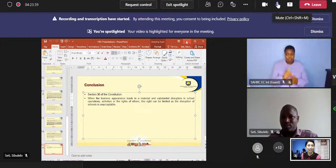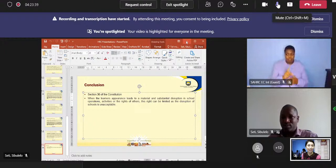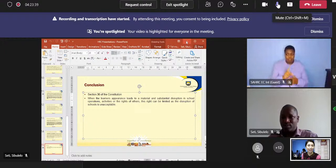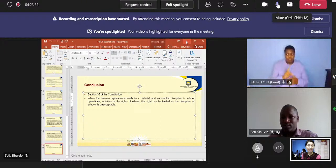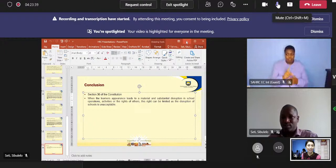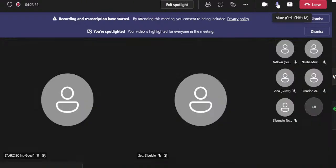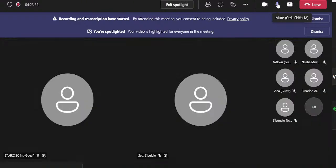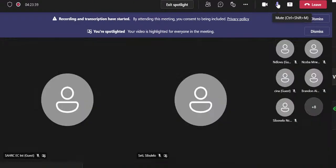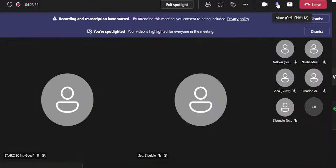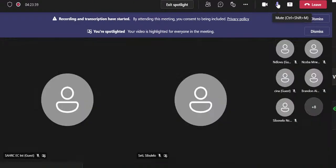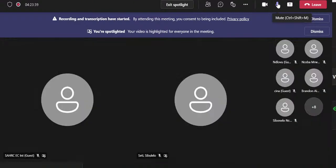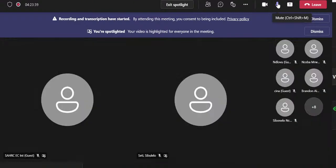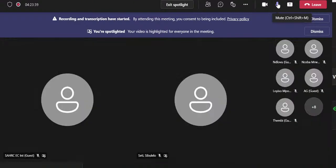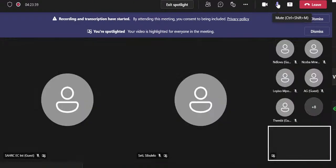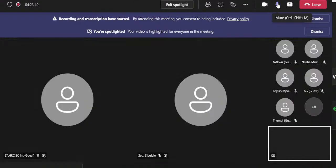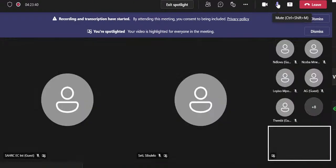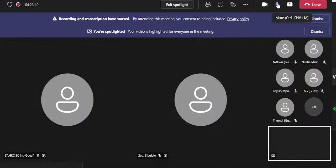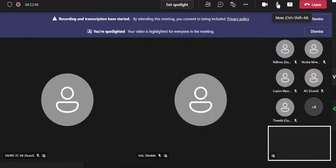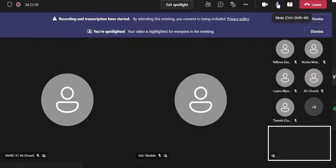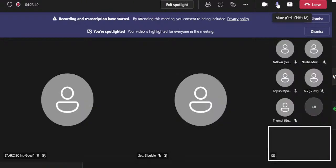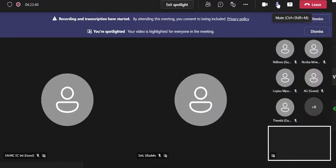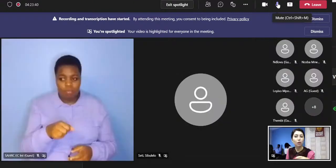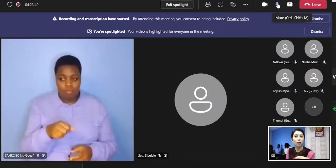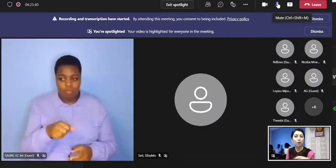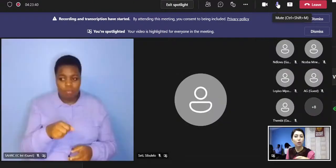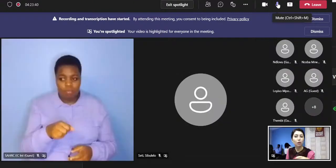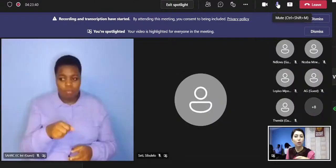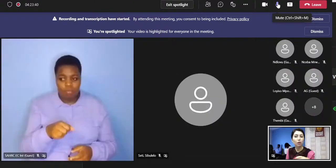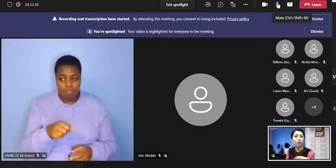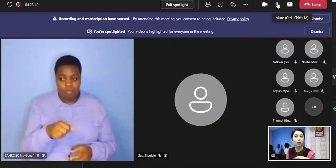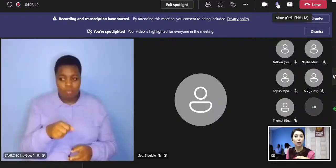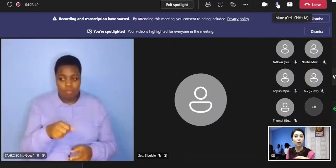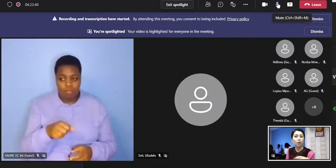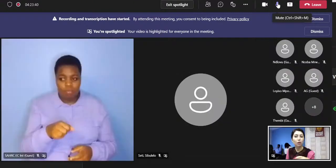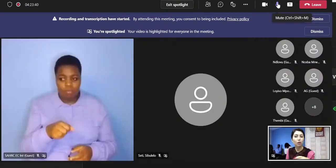because it's as if for the first time we are grappling with